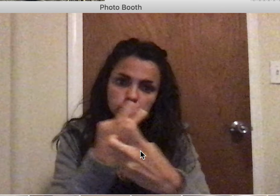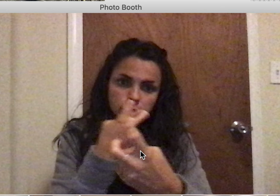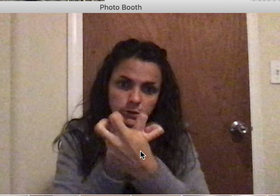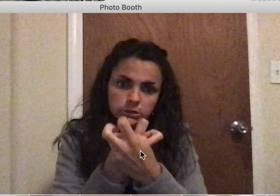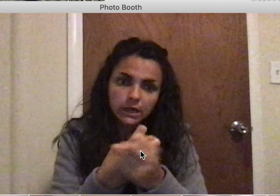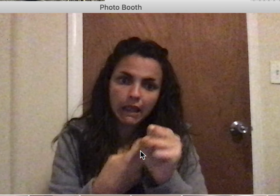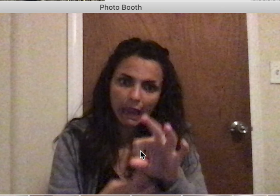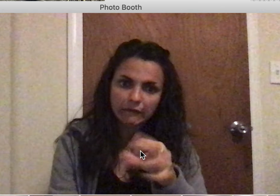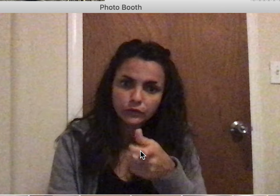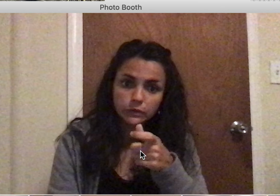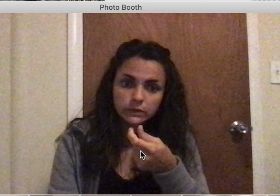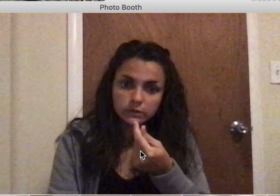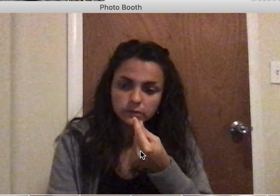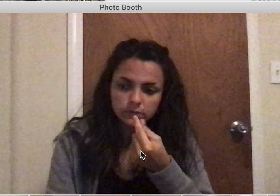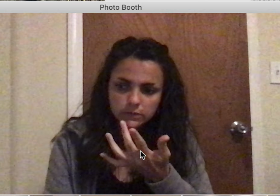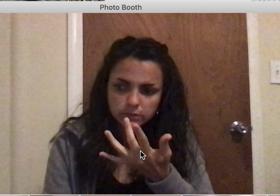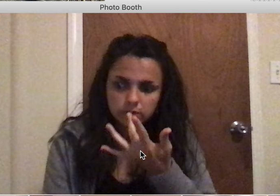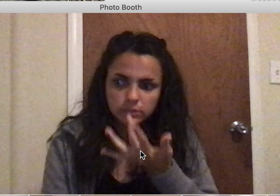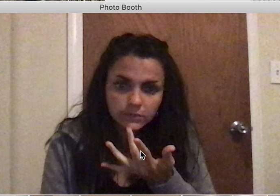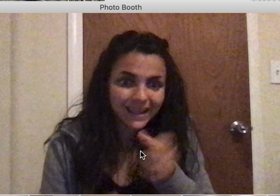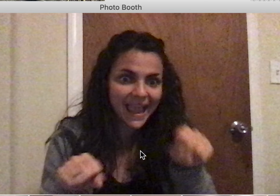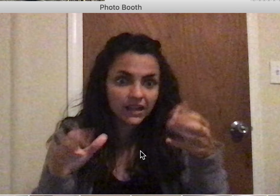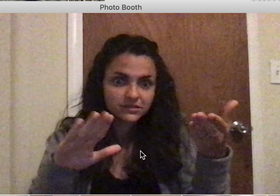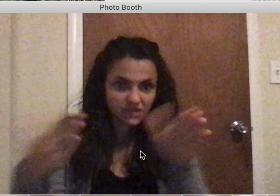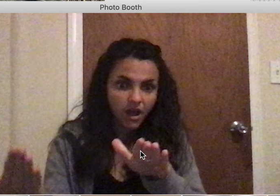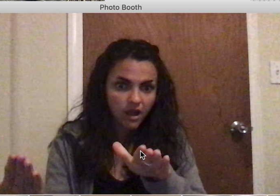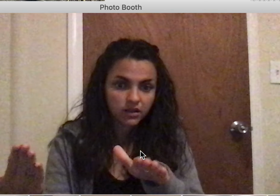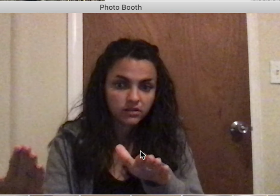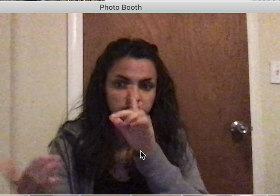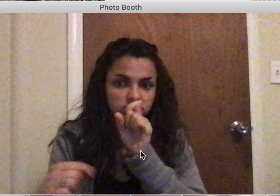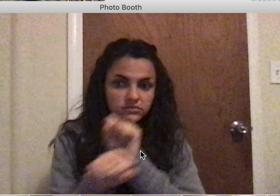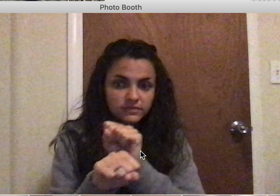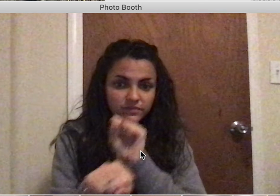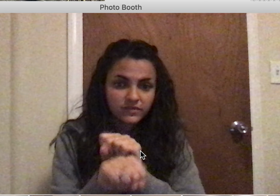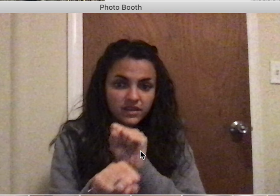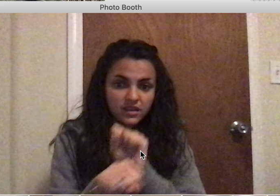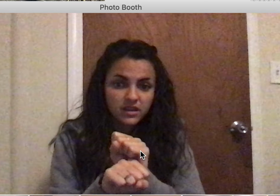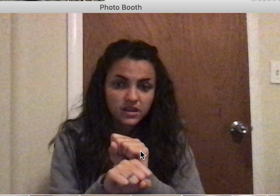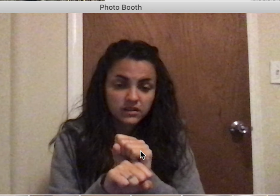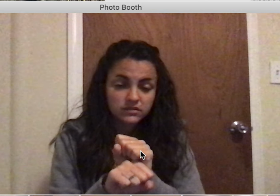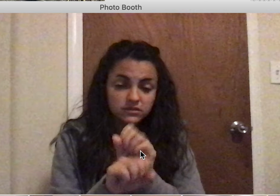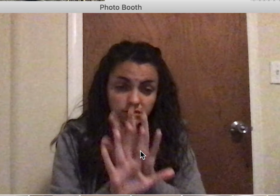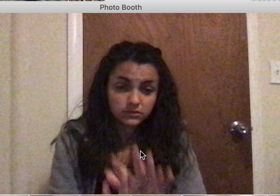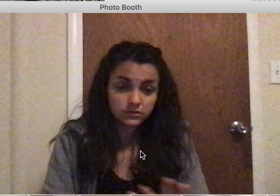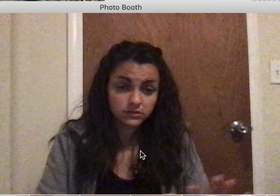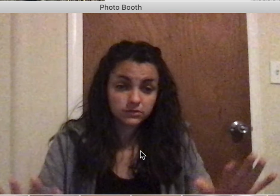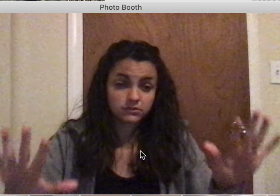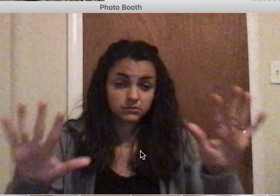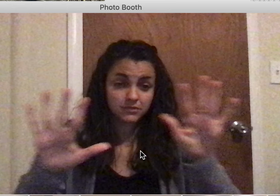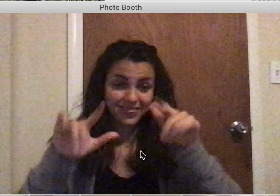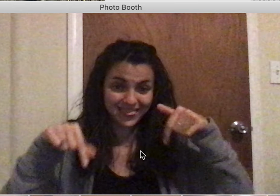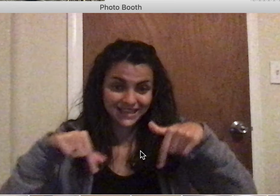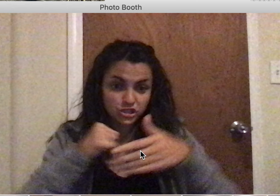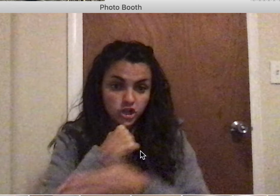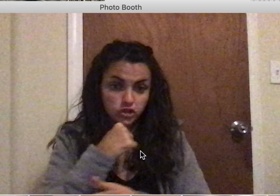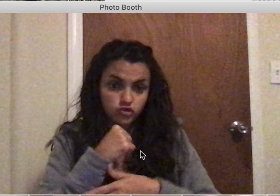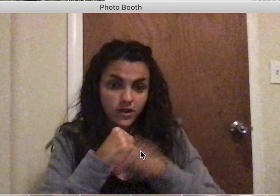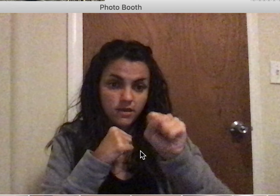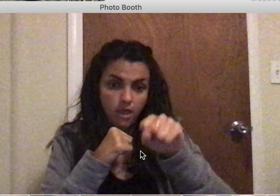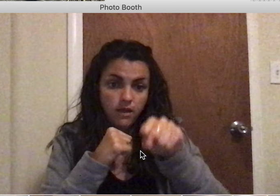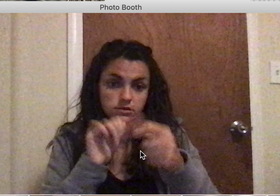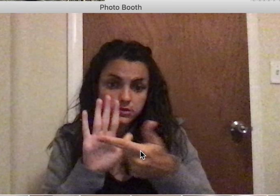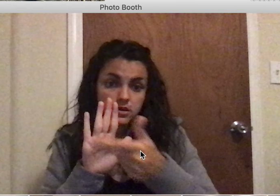chemicals. So they've since banned it. However, it's not banned throughout the whole world. Some parts of the world are